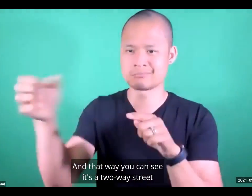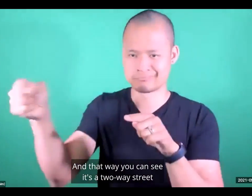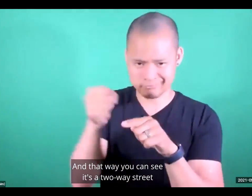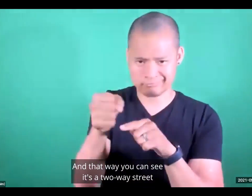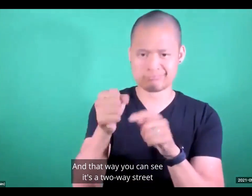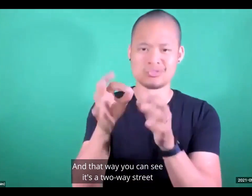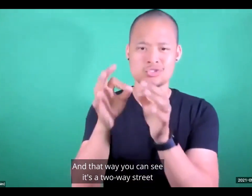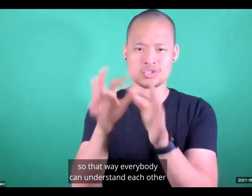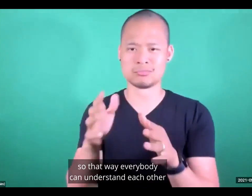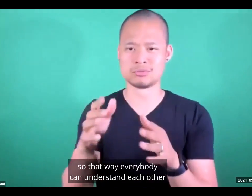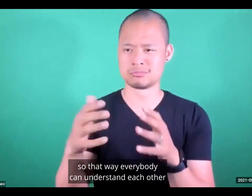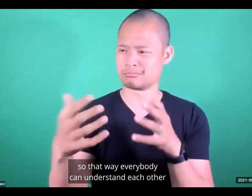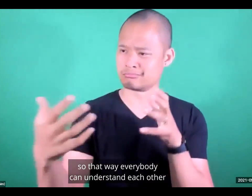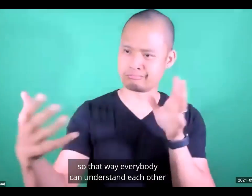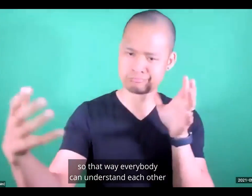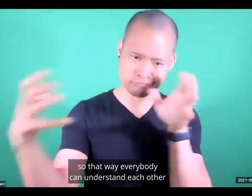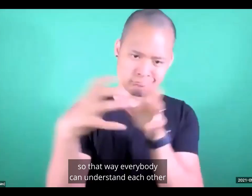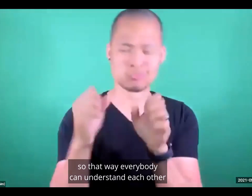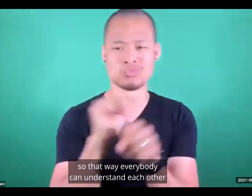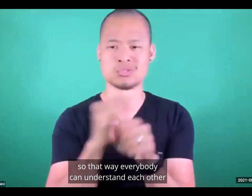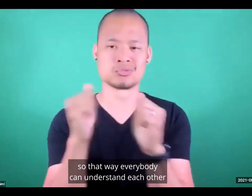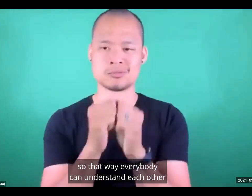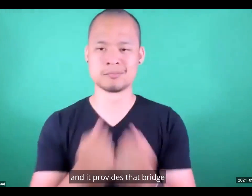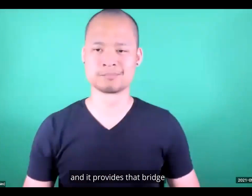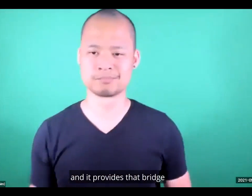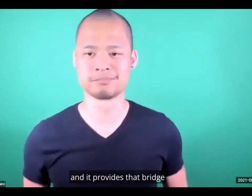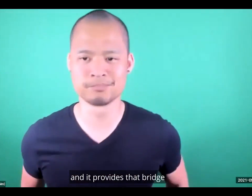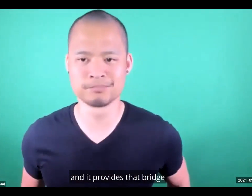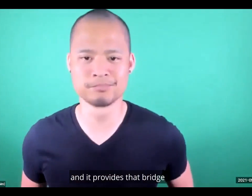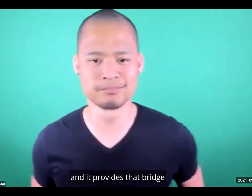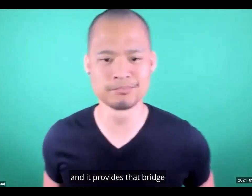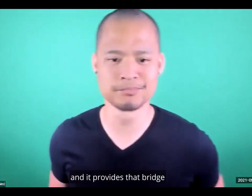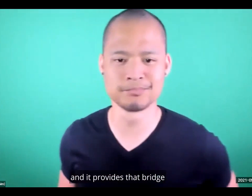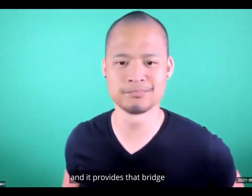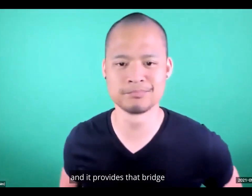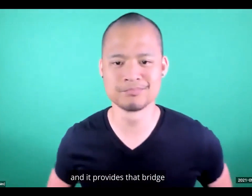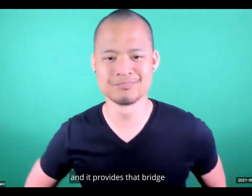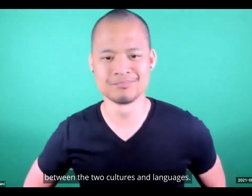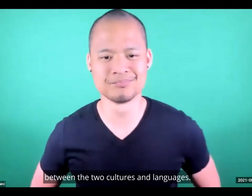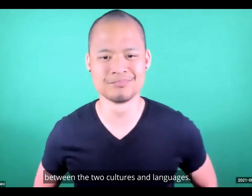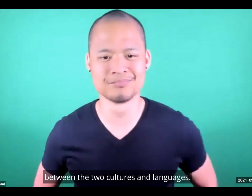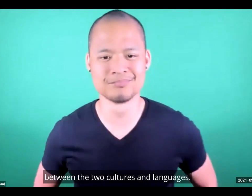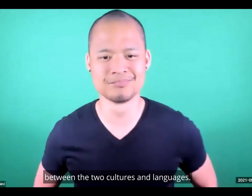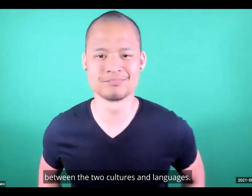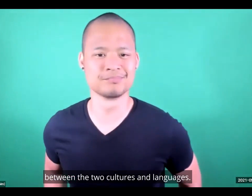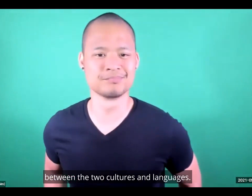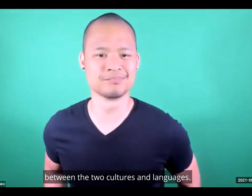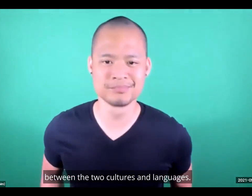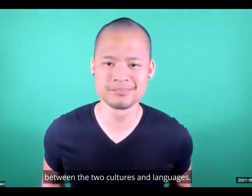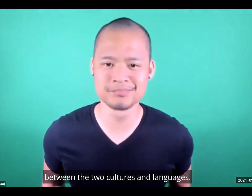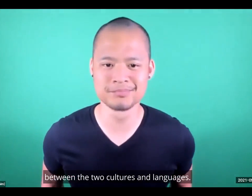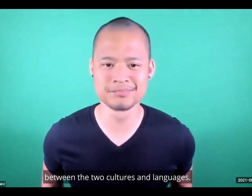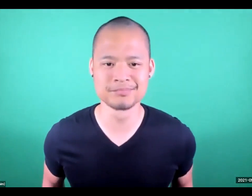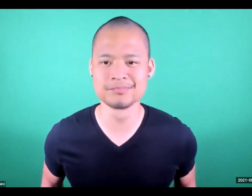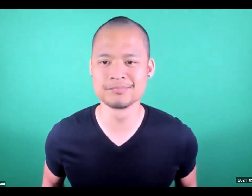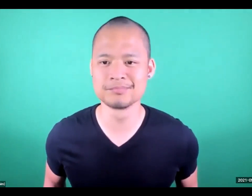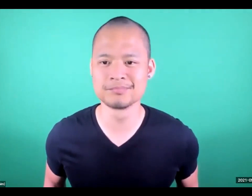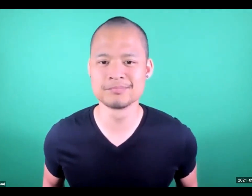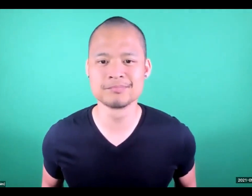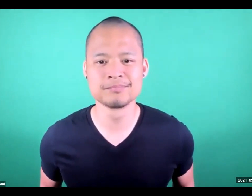can see it's a two-way street. So that way everybody can understand each other and it provides that bridge between the two cultures and languages.